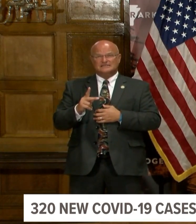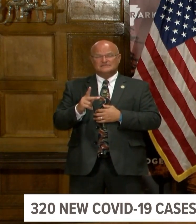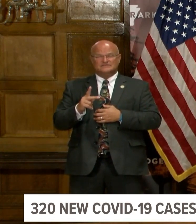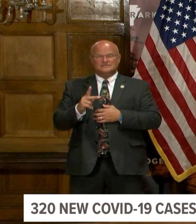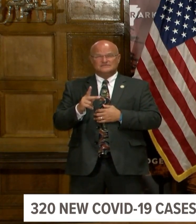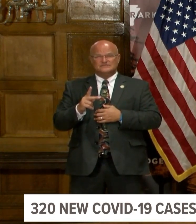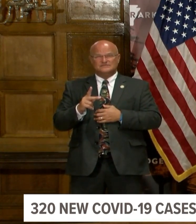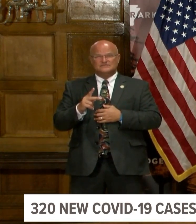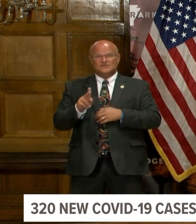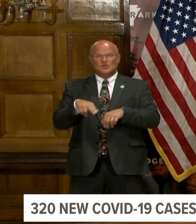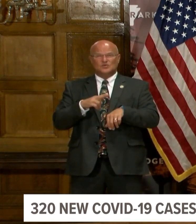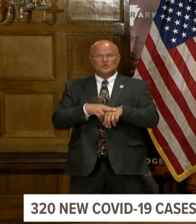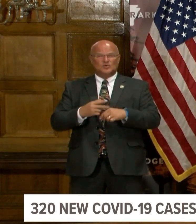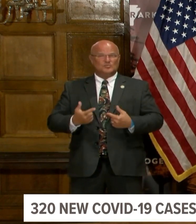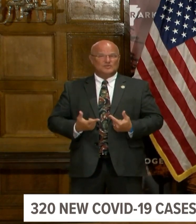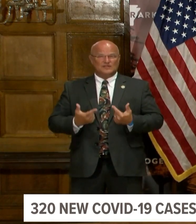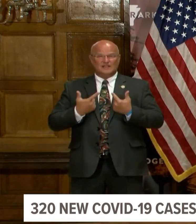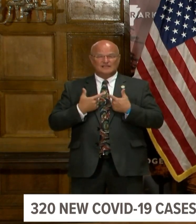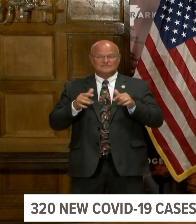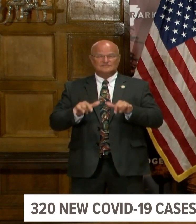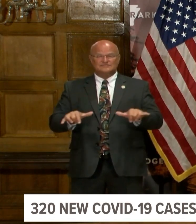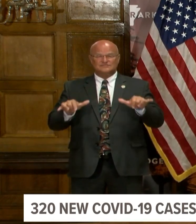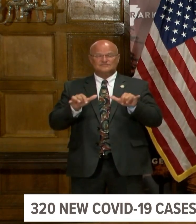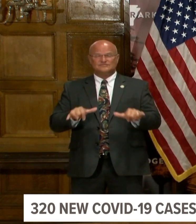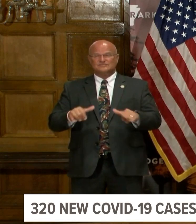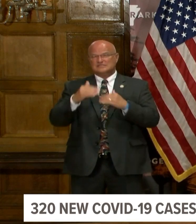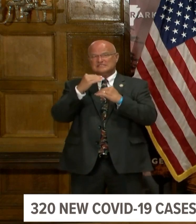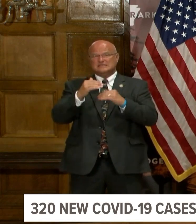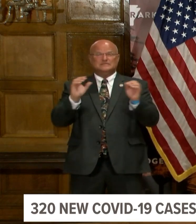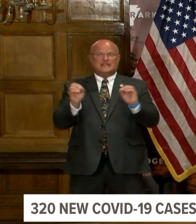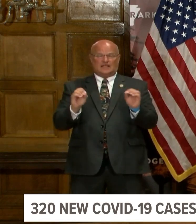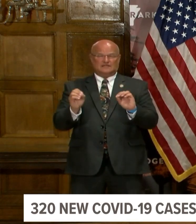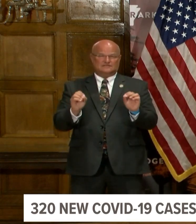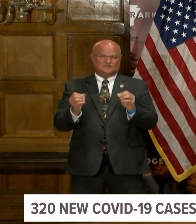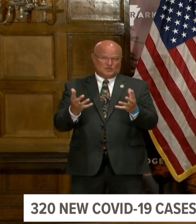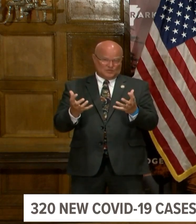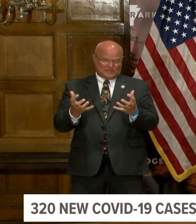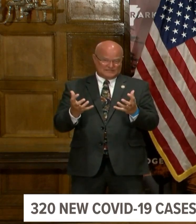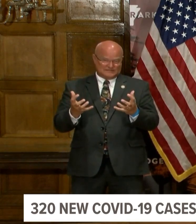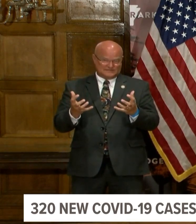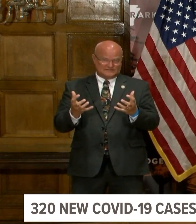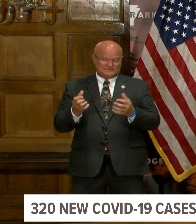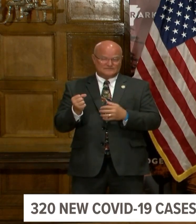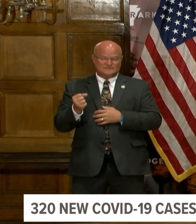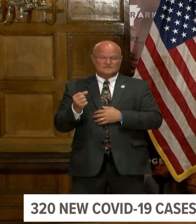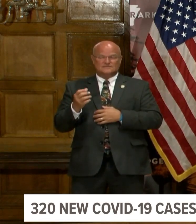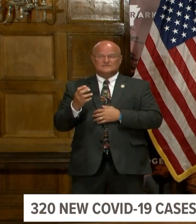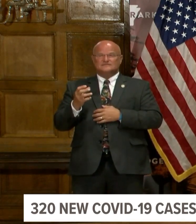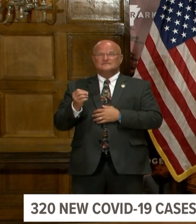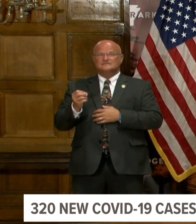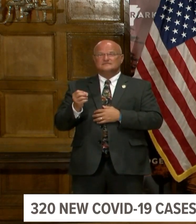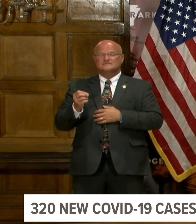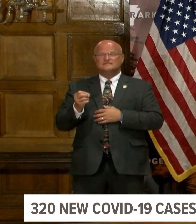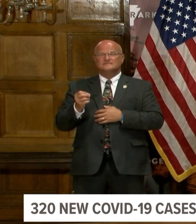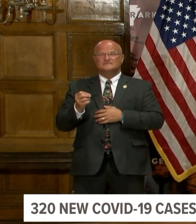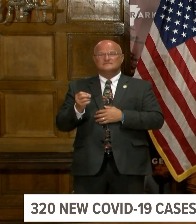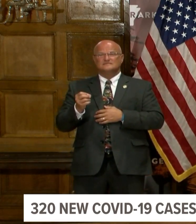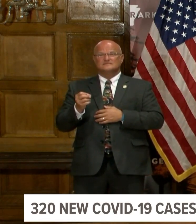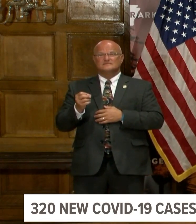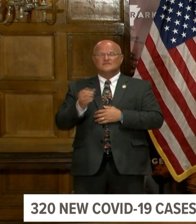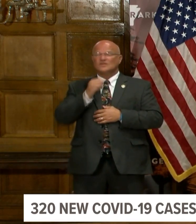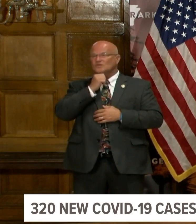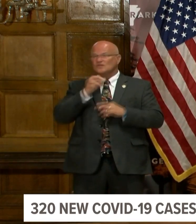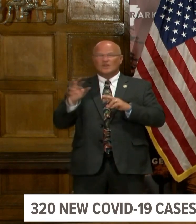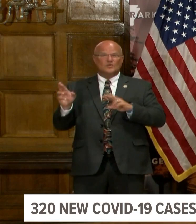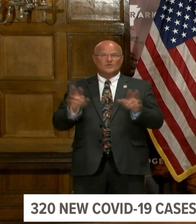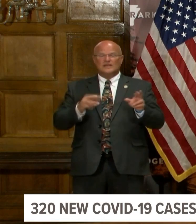a routine life where we don't have any restrictions on activities. And so we're not